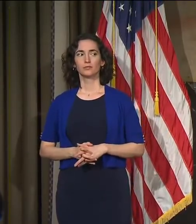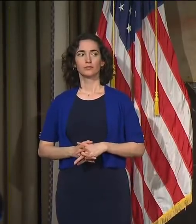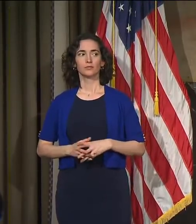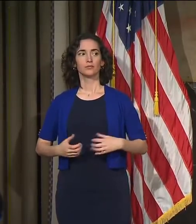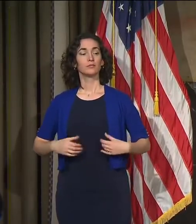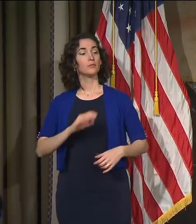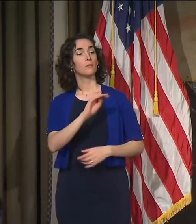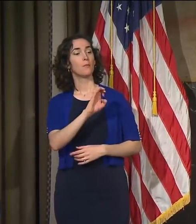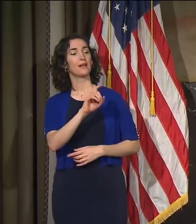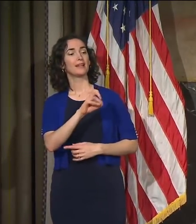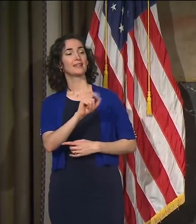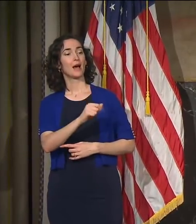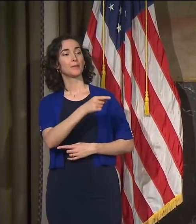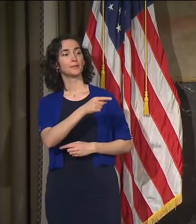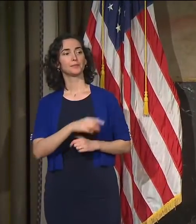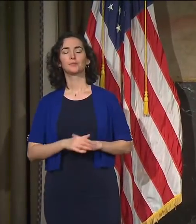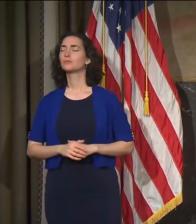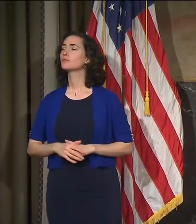Melinda?